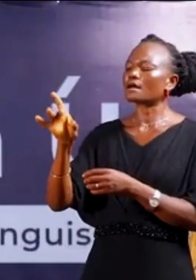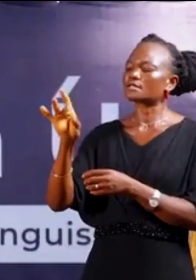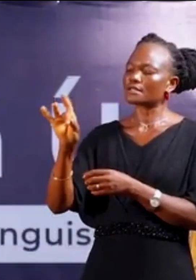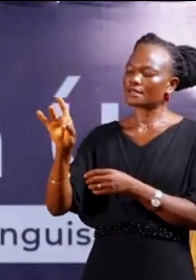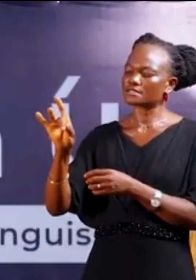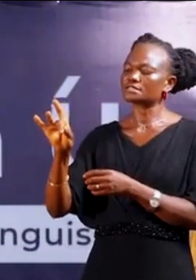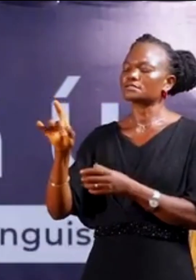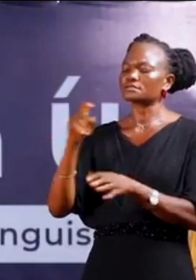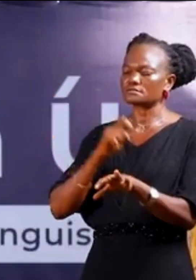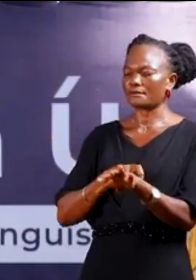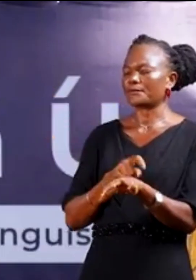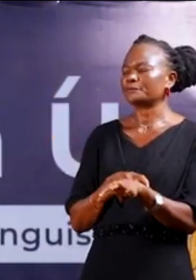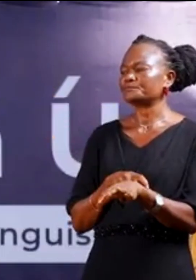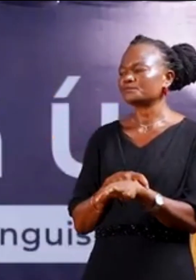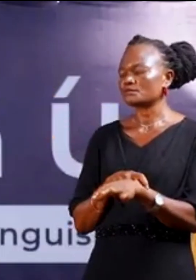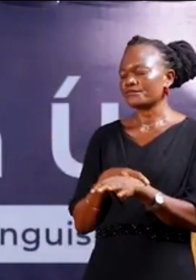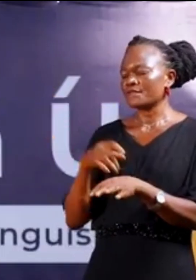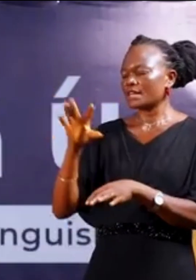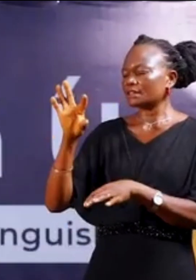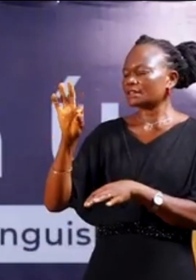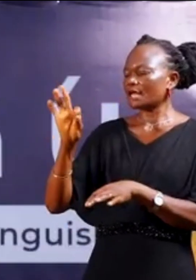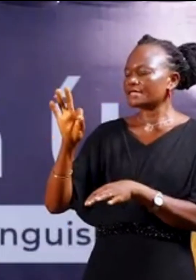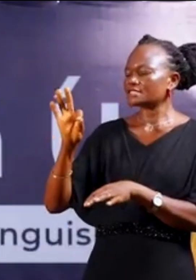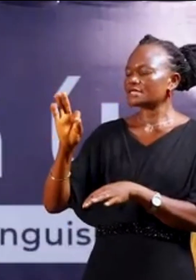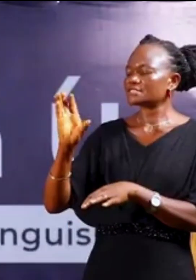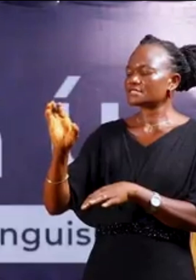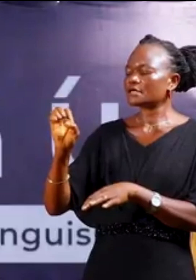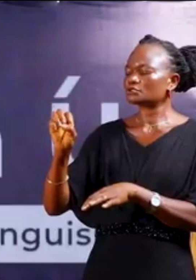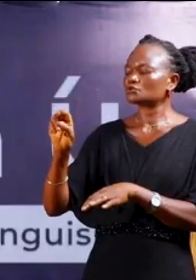century. 19th century